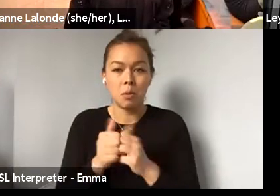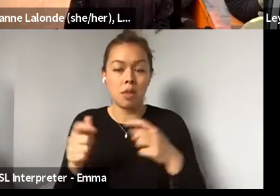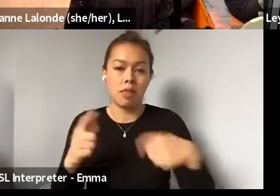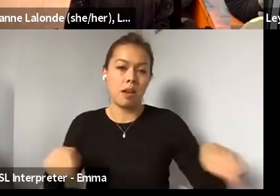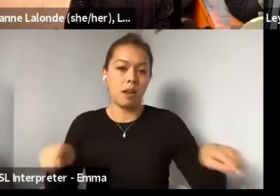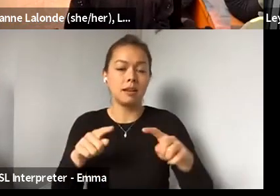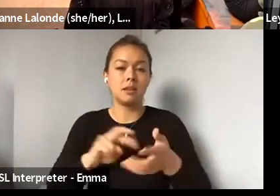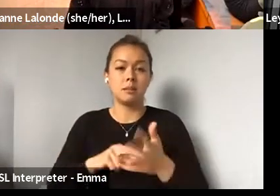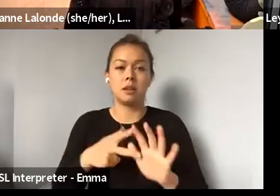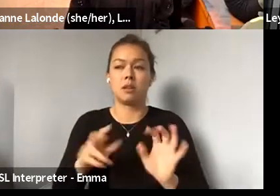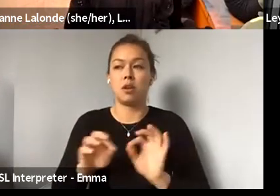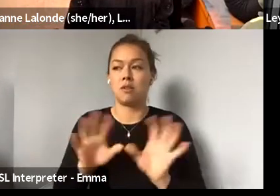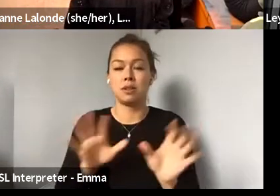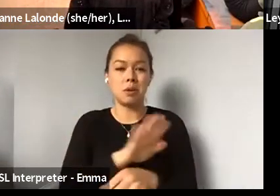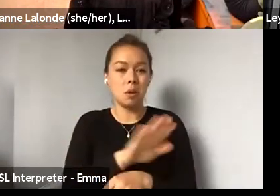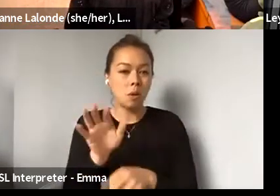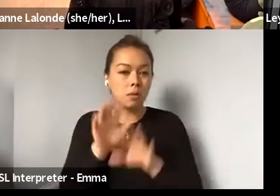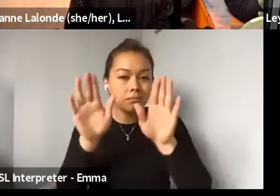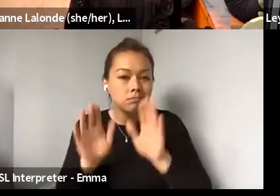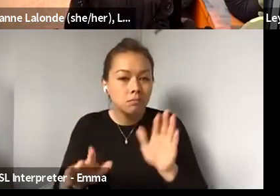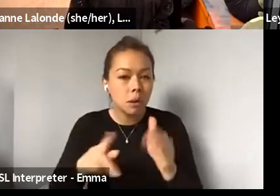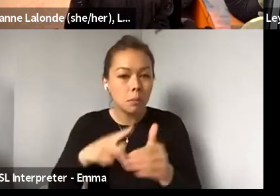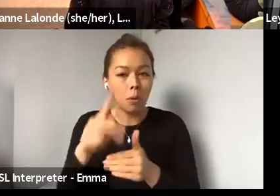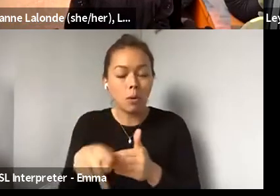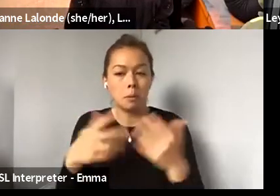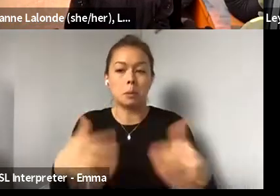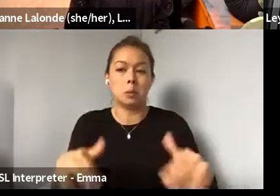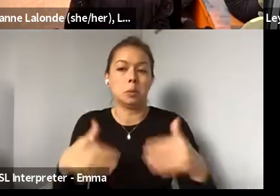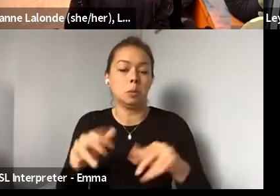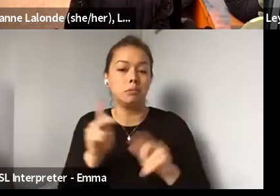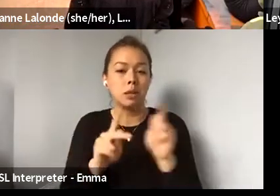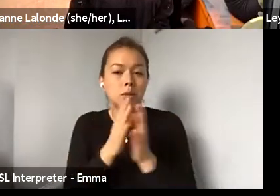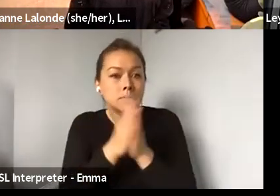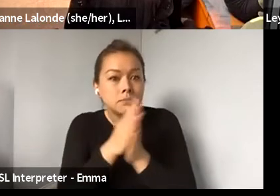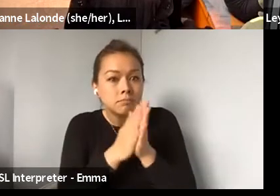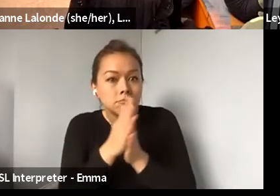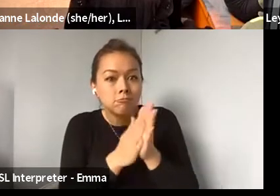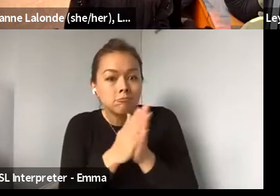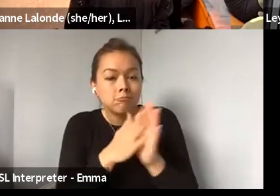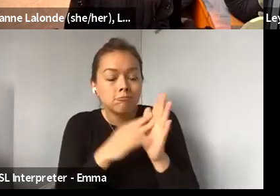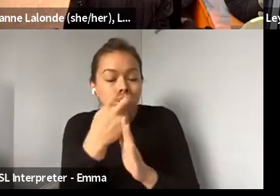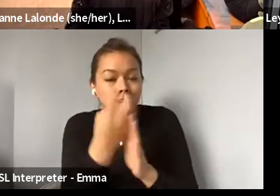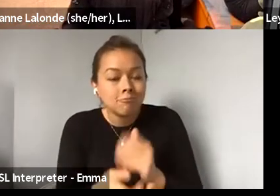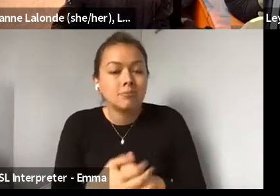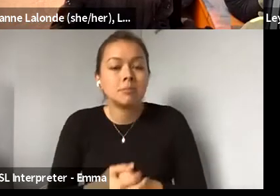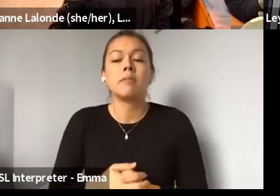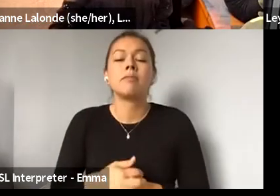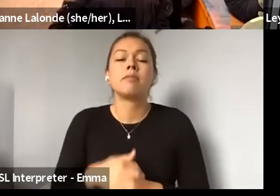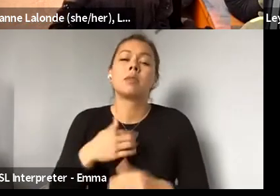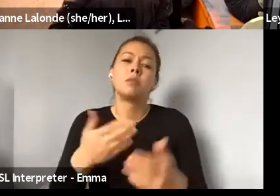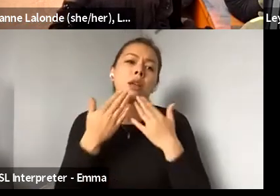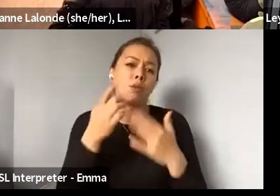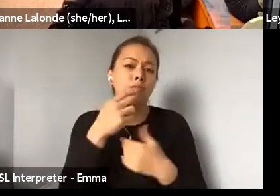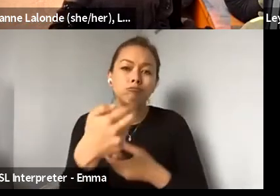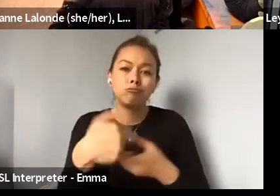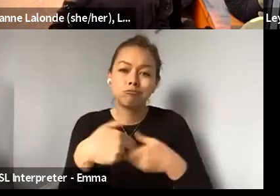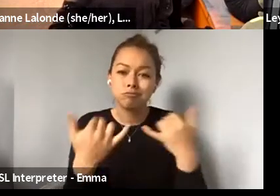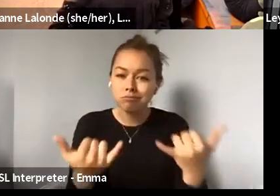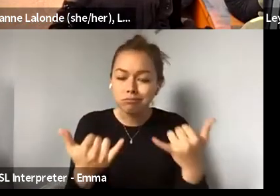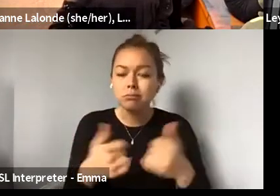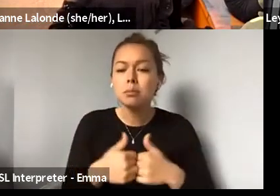wanted to remind people of the link to the evaluation in the chat, and that your certificate